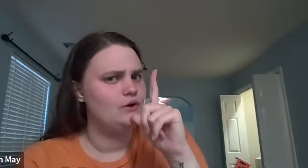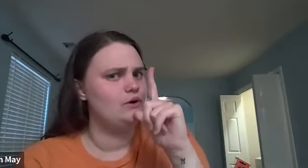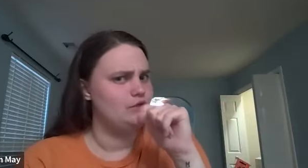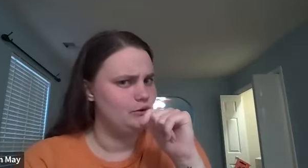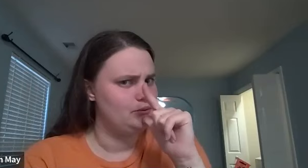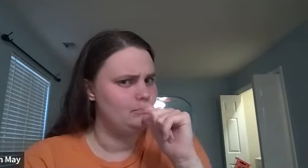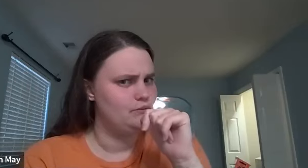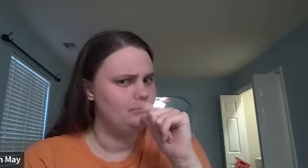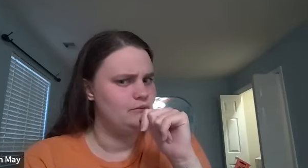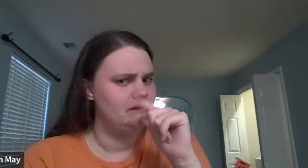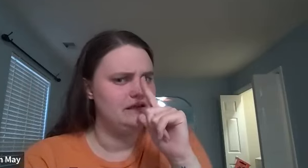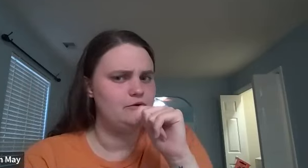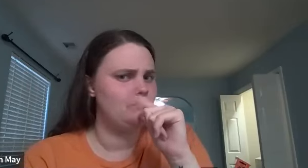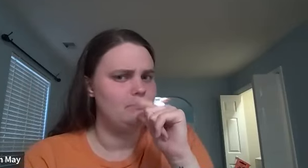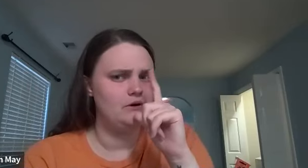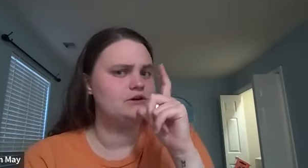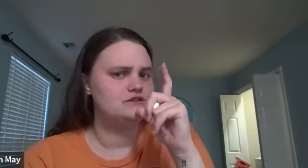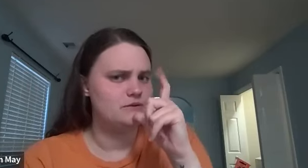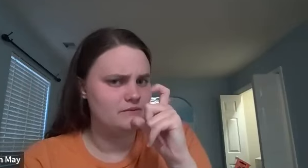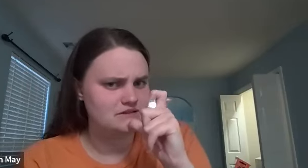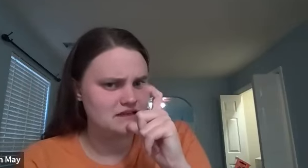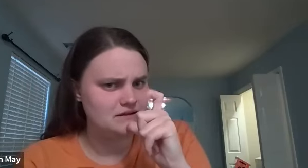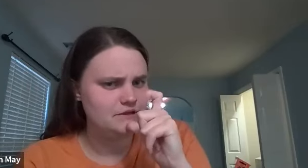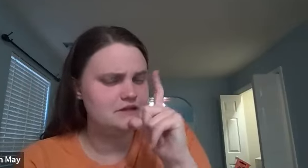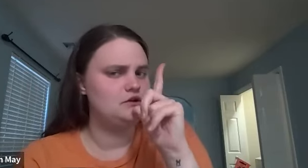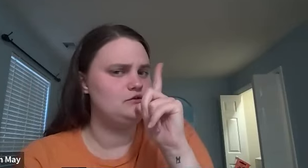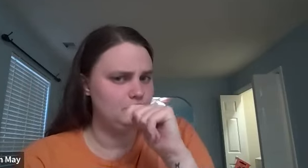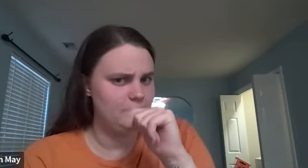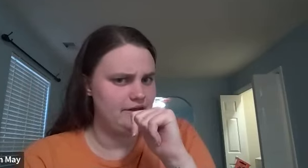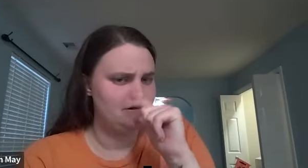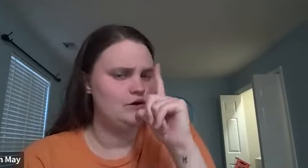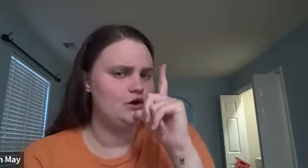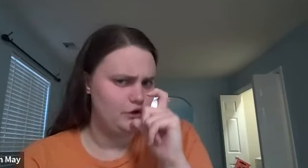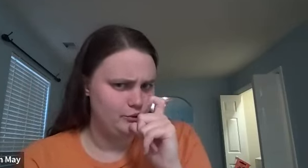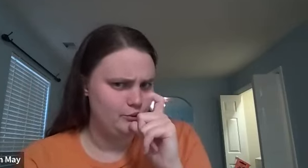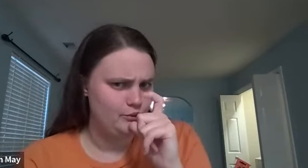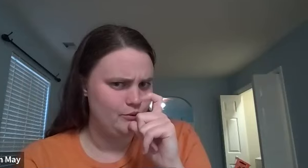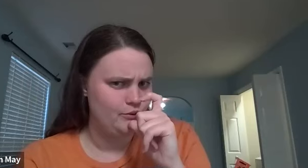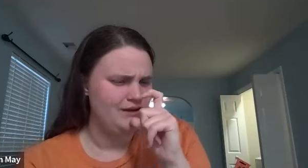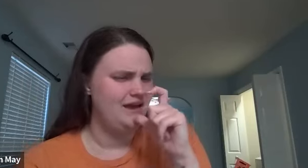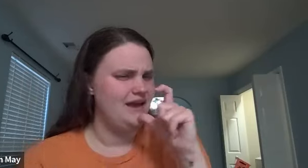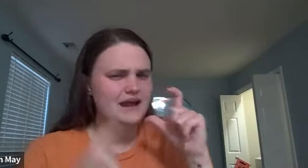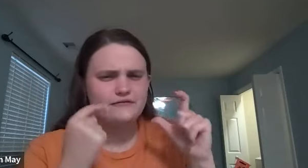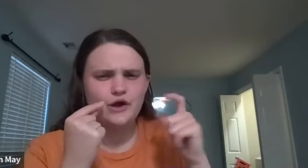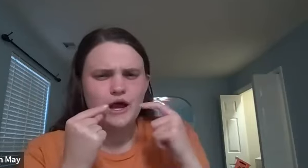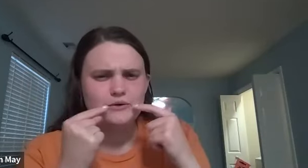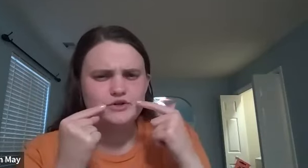or who. Either way works. So slightly bent, fully bent. Who. And I always do